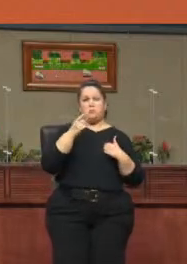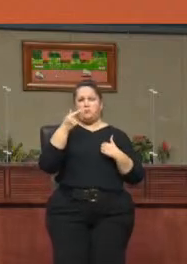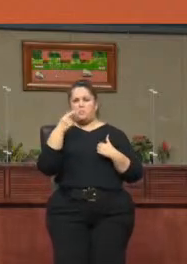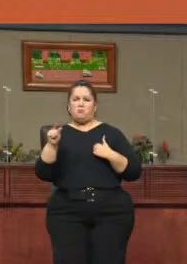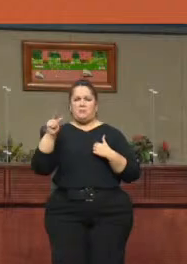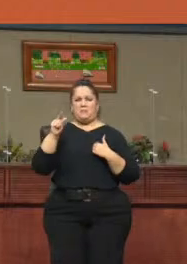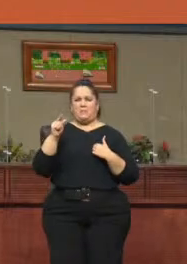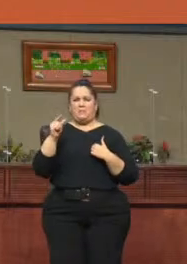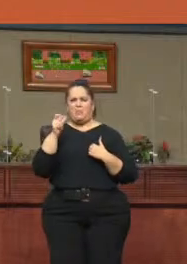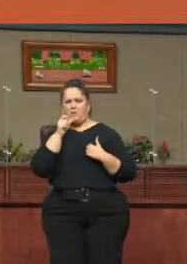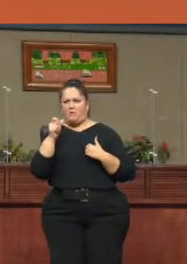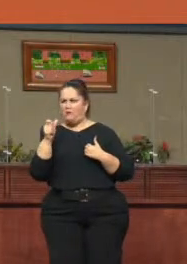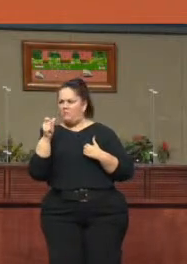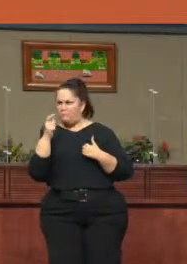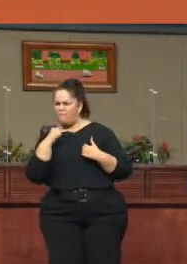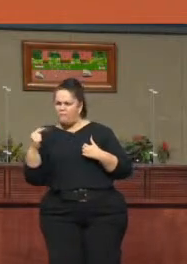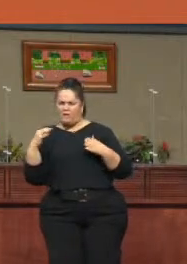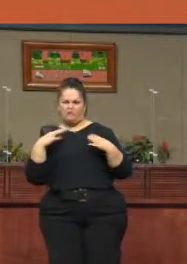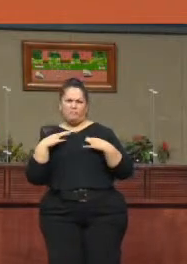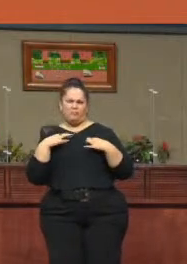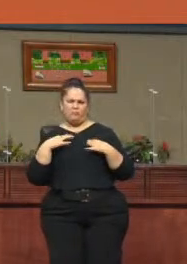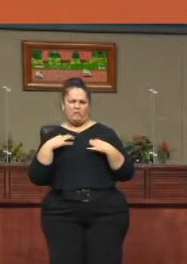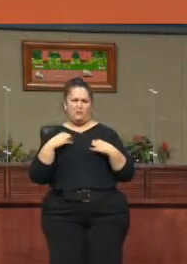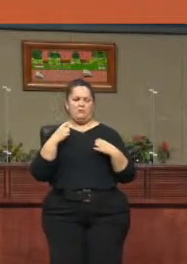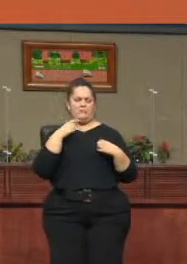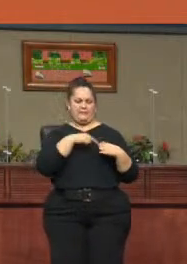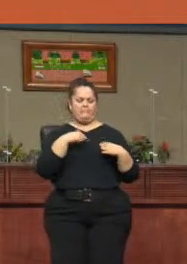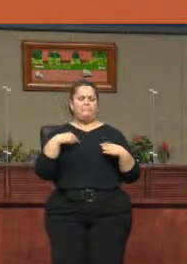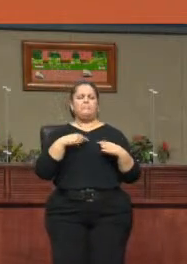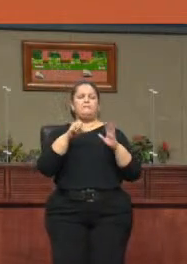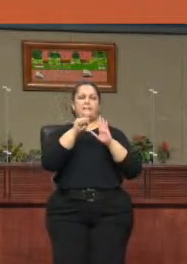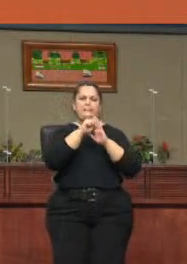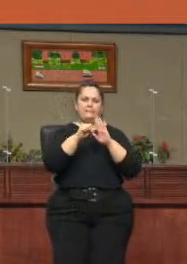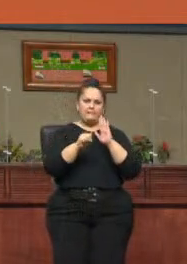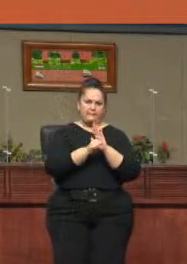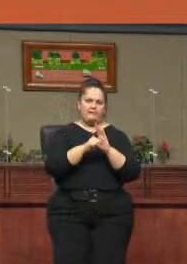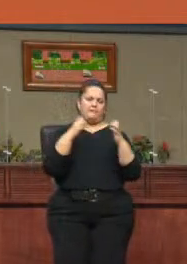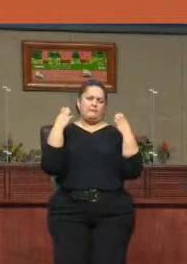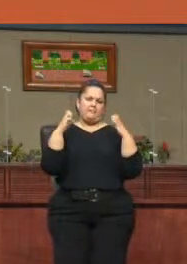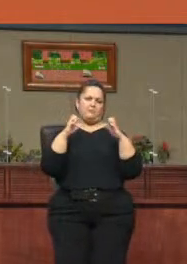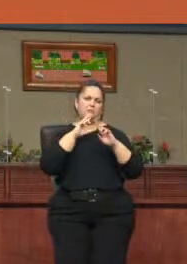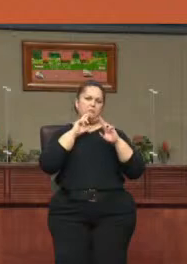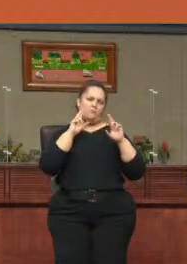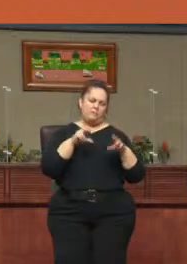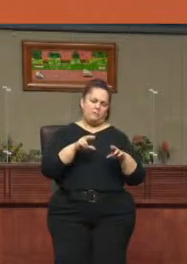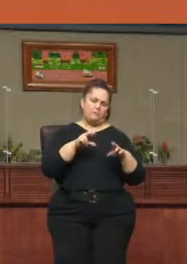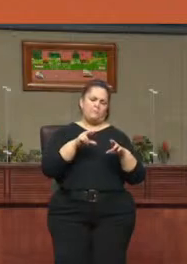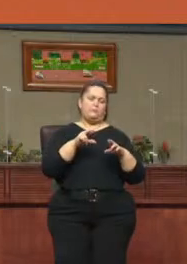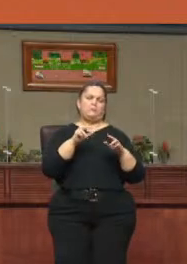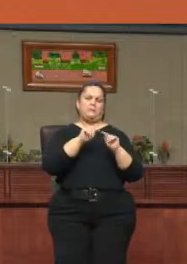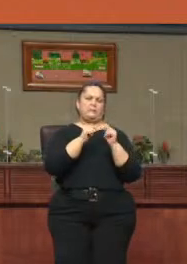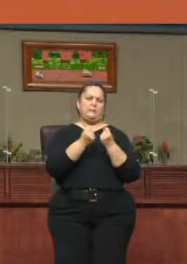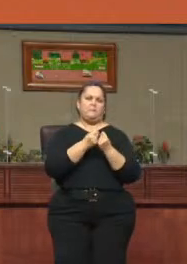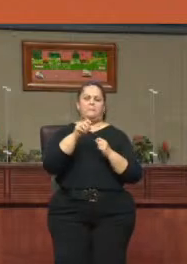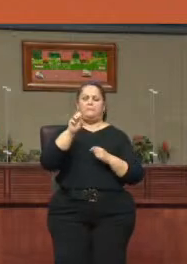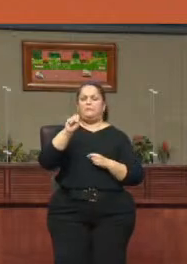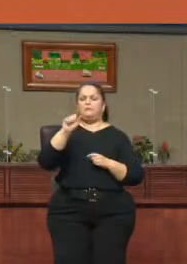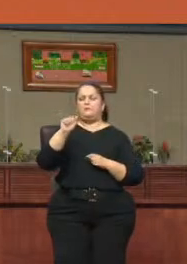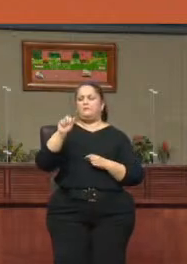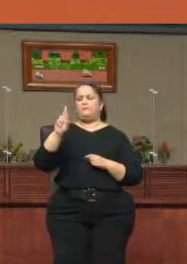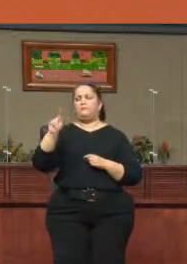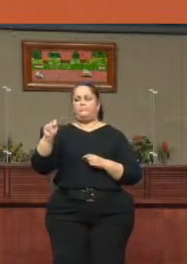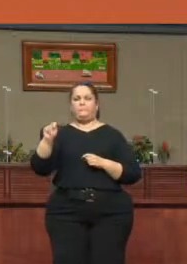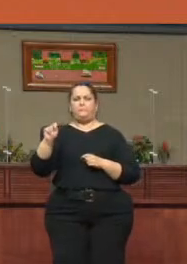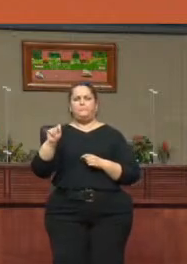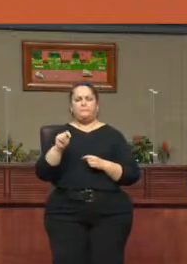red shirt that says State Emergency Response Team or CERT, S-E-R-T, on it. We will continue to